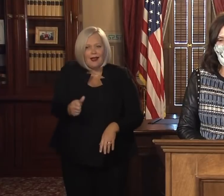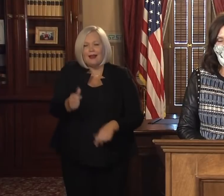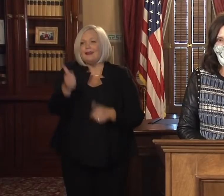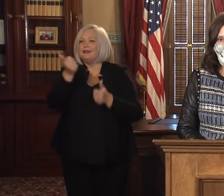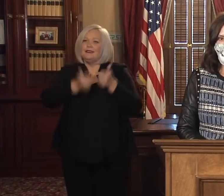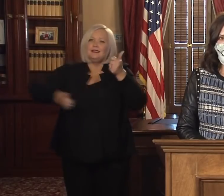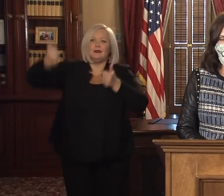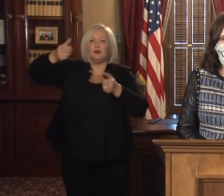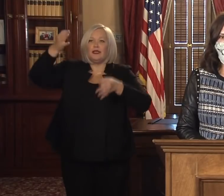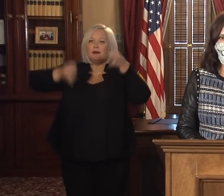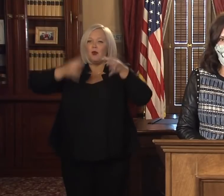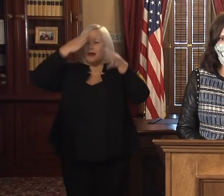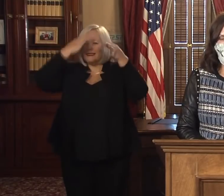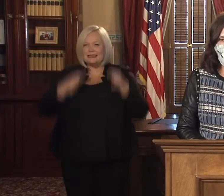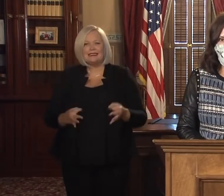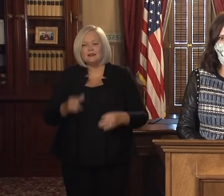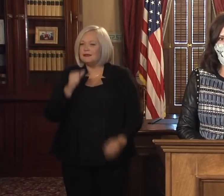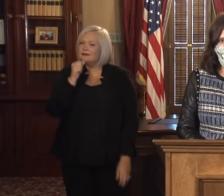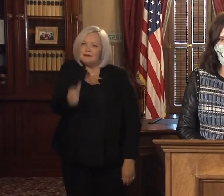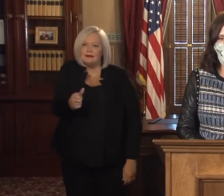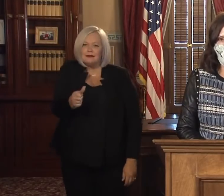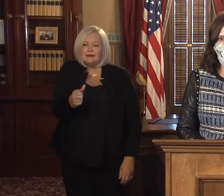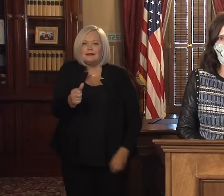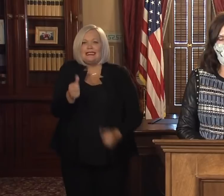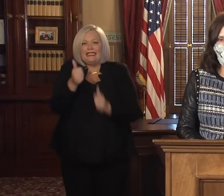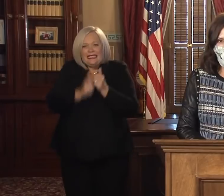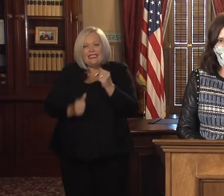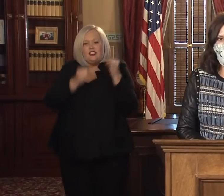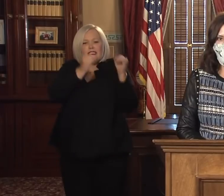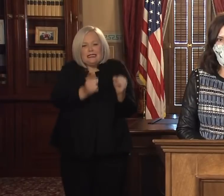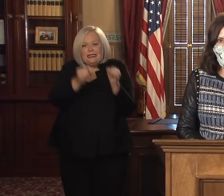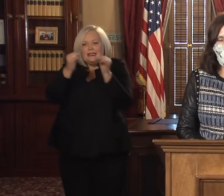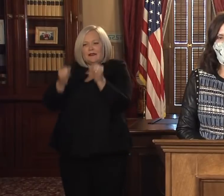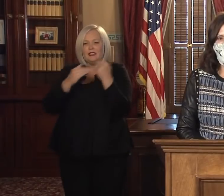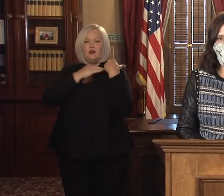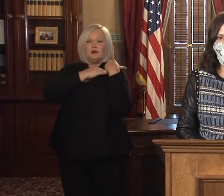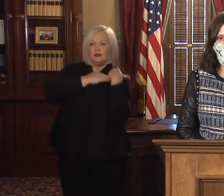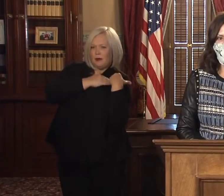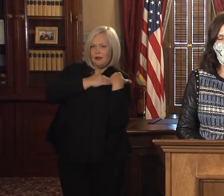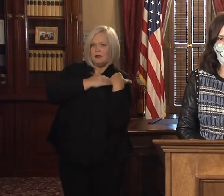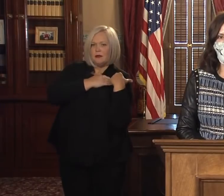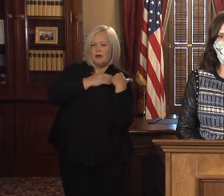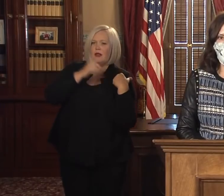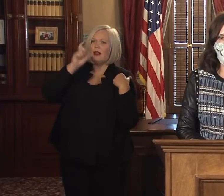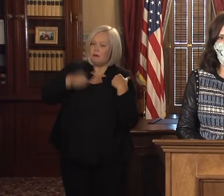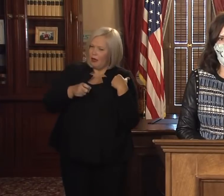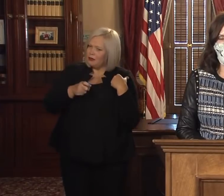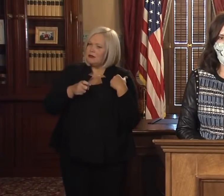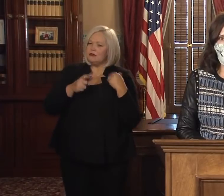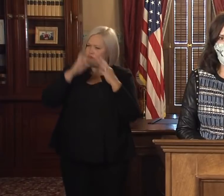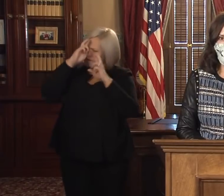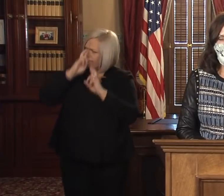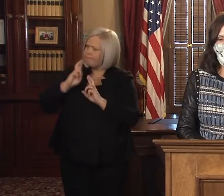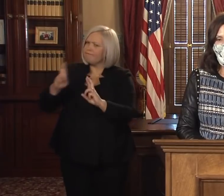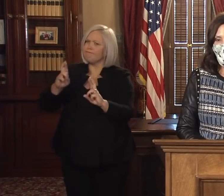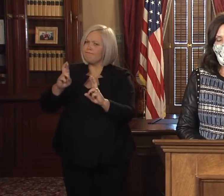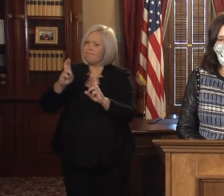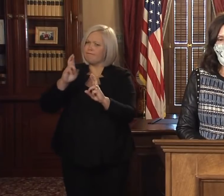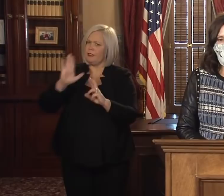decision. Every one of us has a role here, and every one of us needs to live up to that